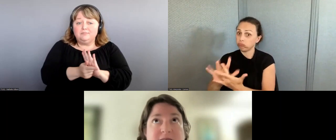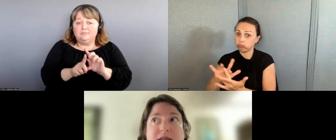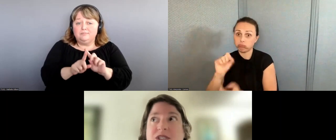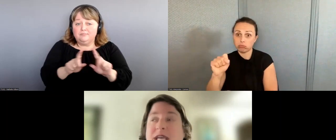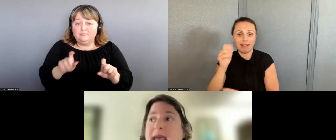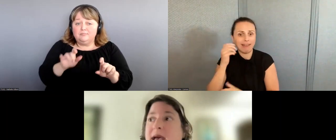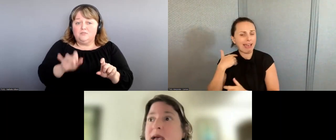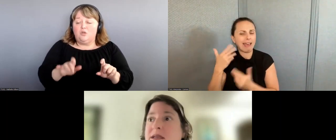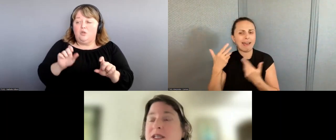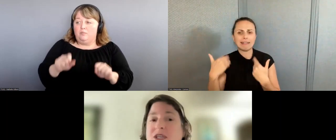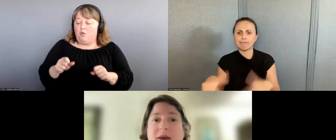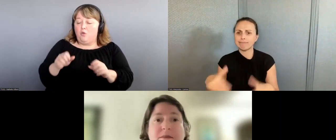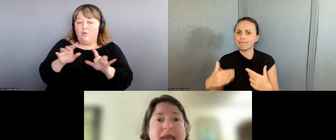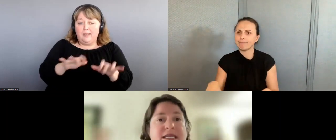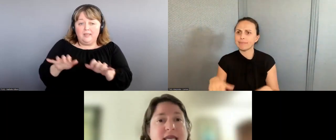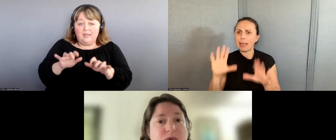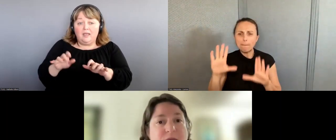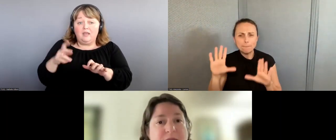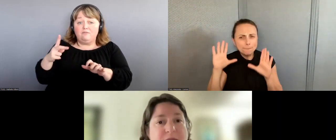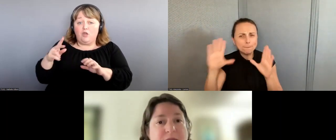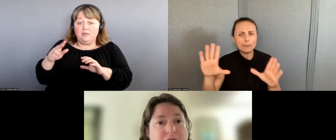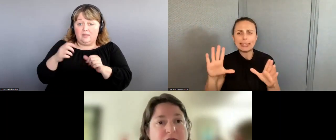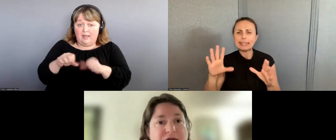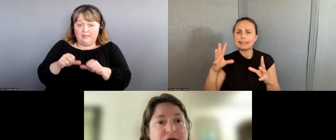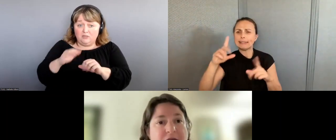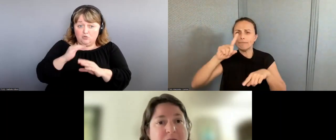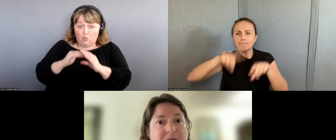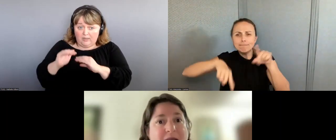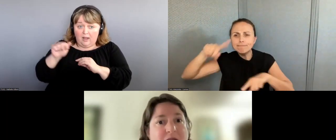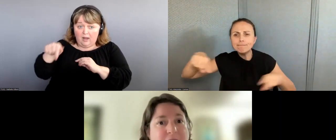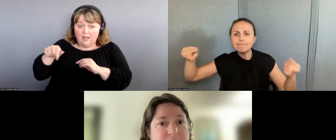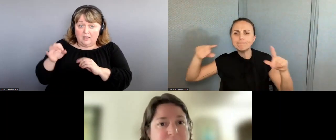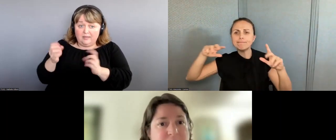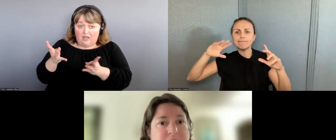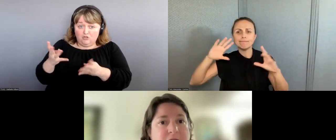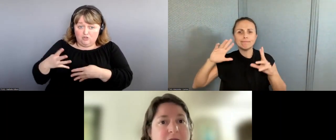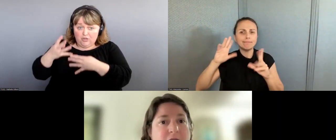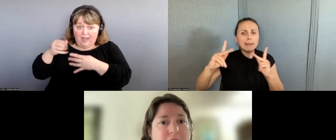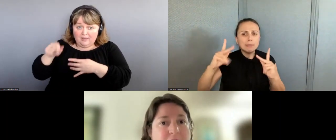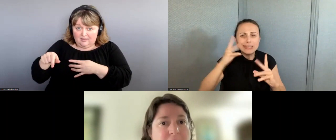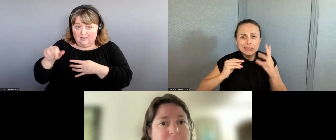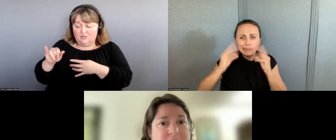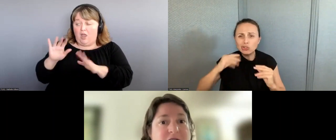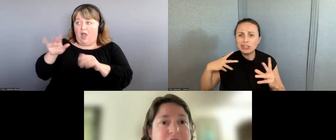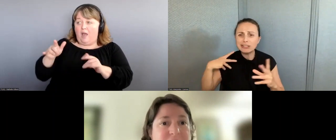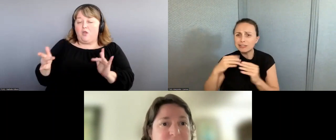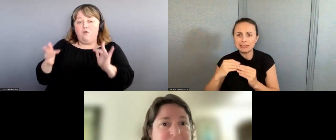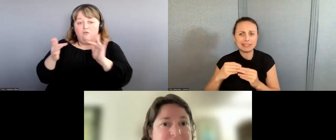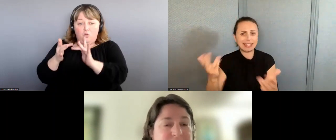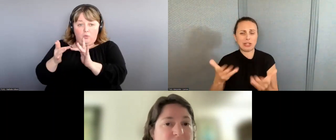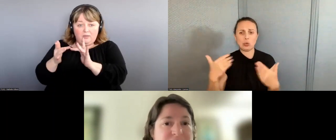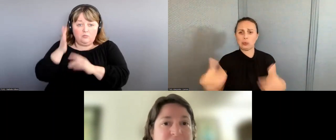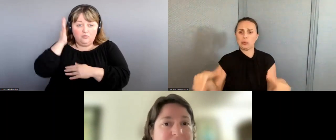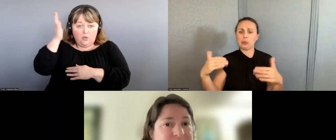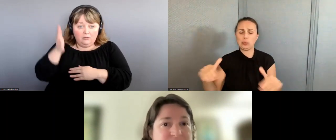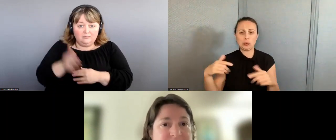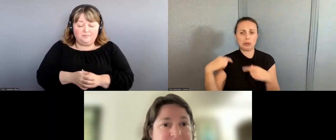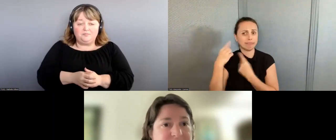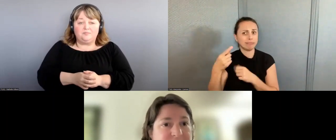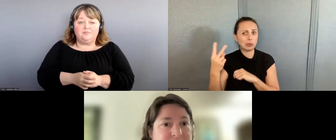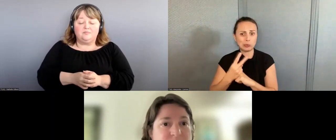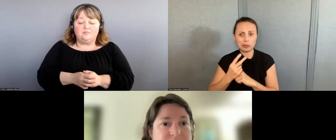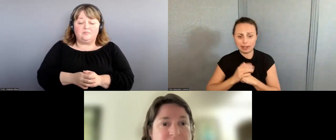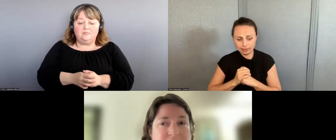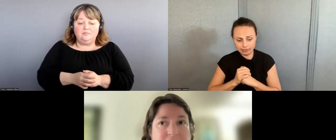had such an amazing array of backgrounds here over the last 2 days,